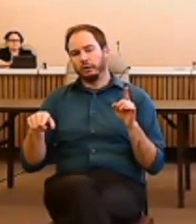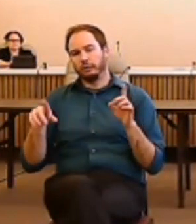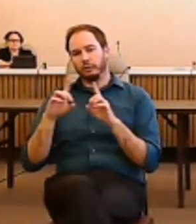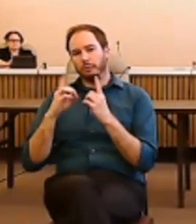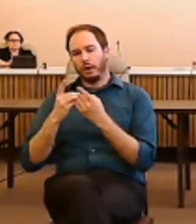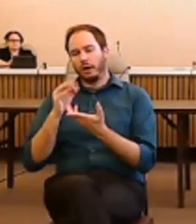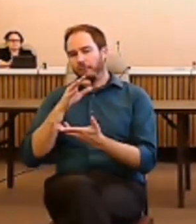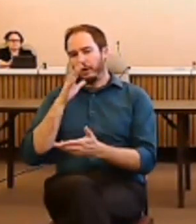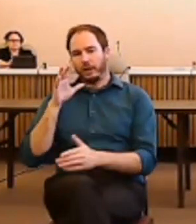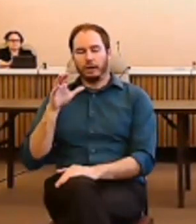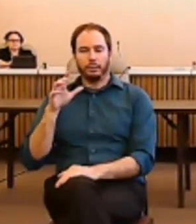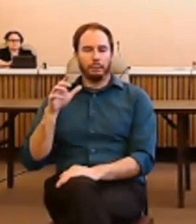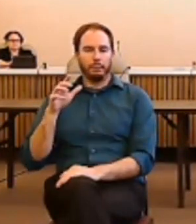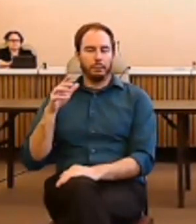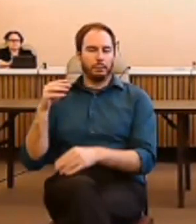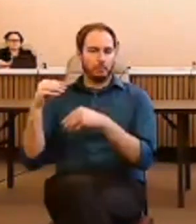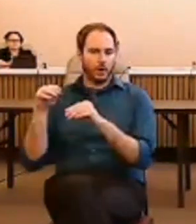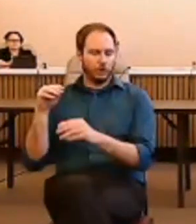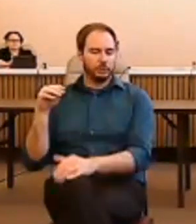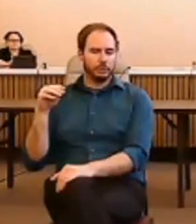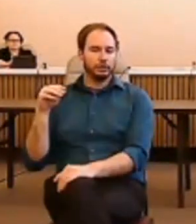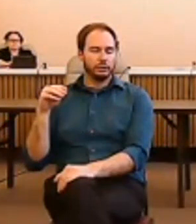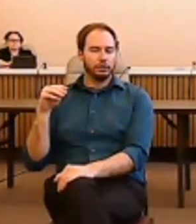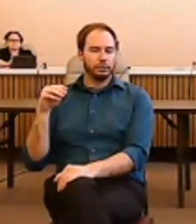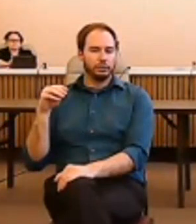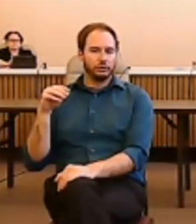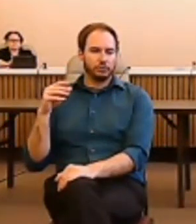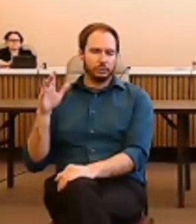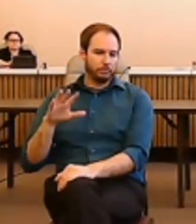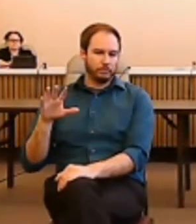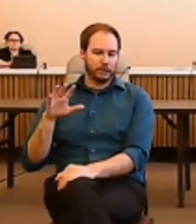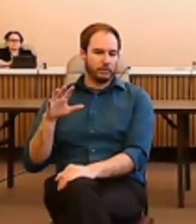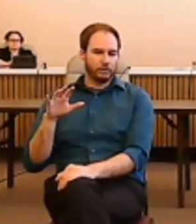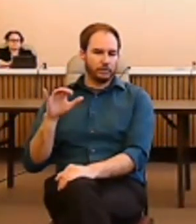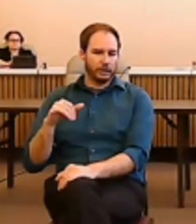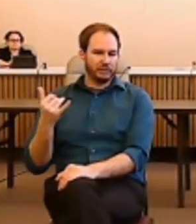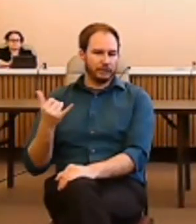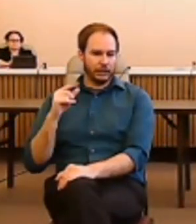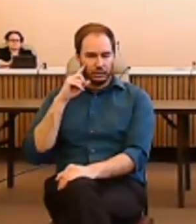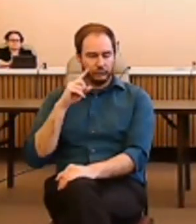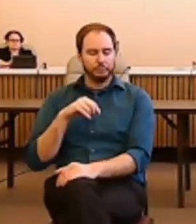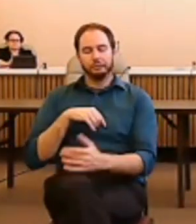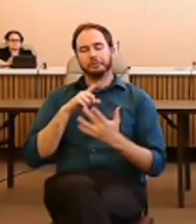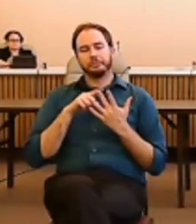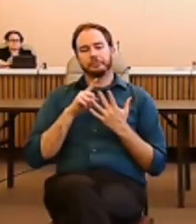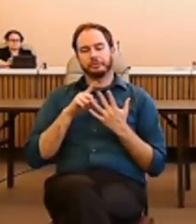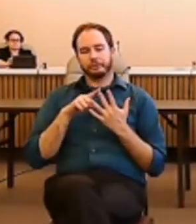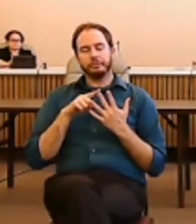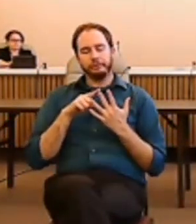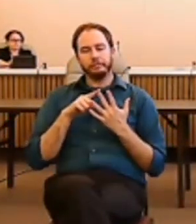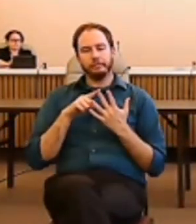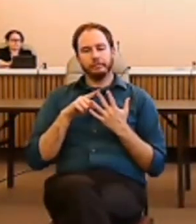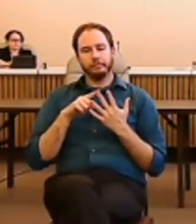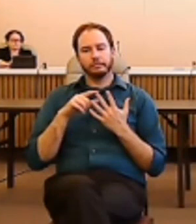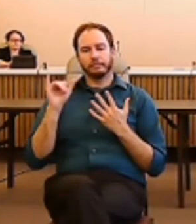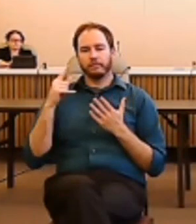Department of Ag and Market, so around probably, yeah, and I think somewhere around that ballpark today. And I think that's the